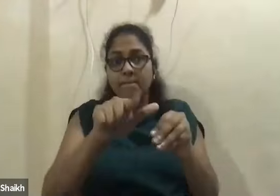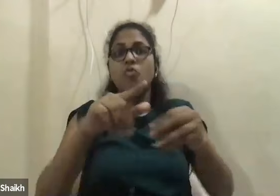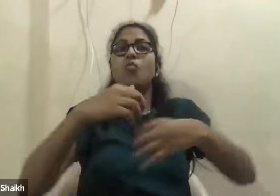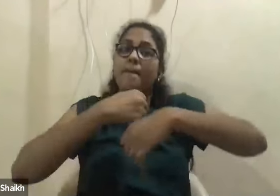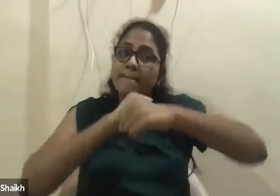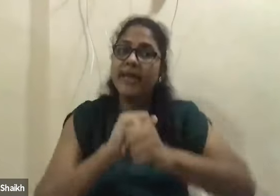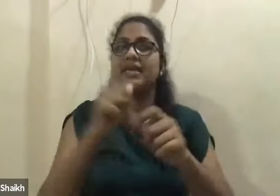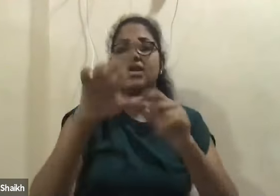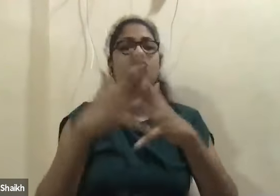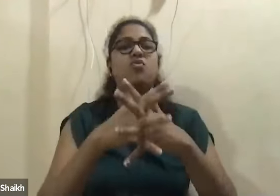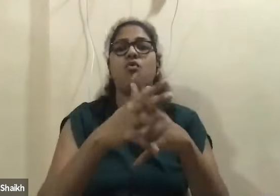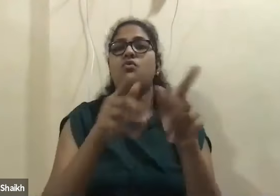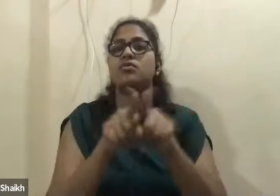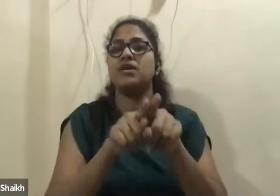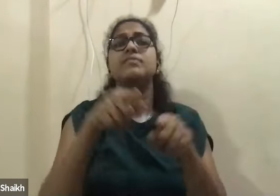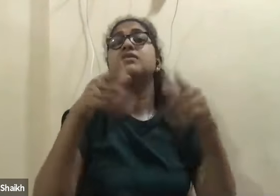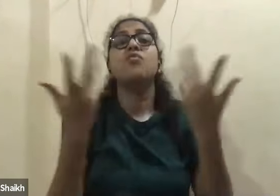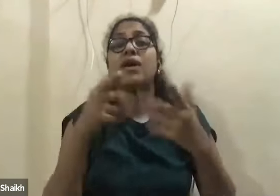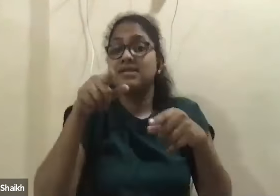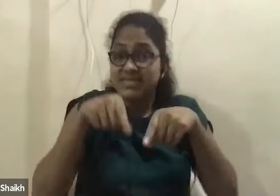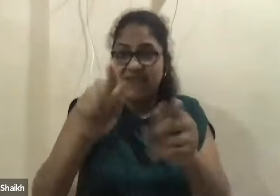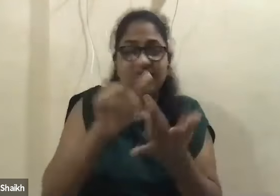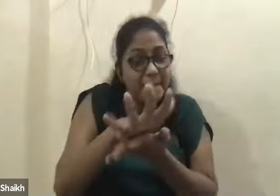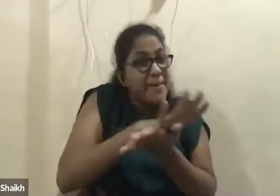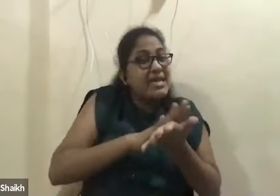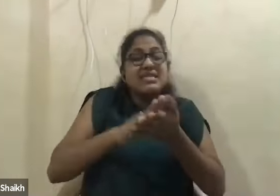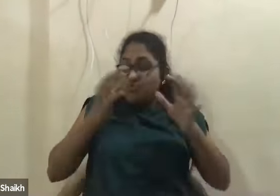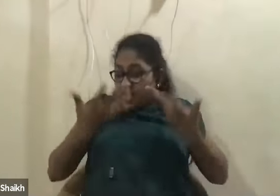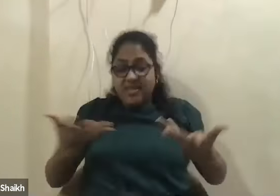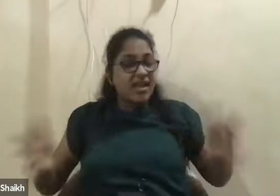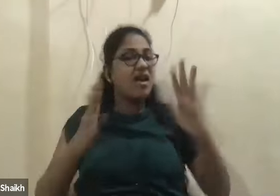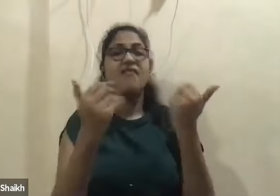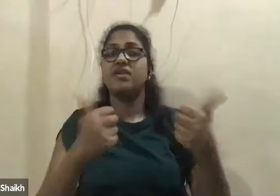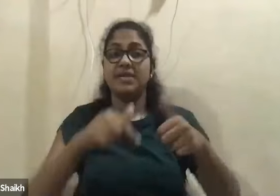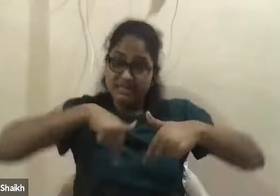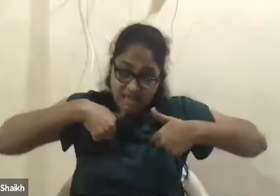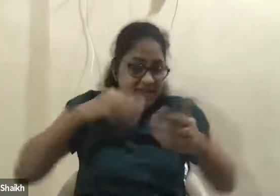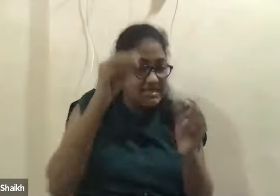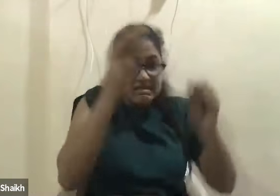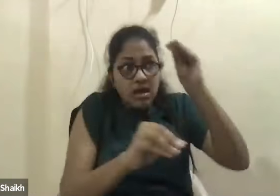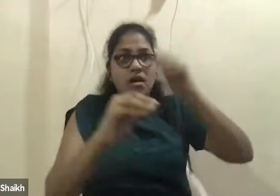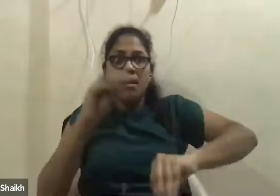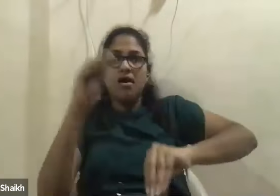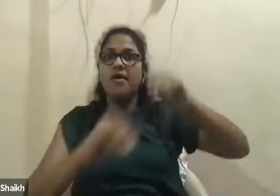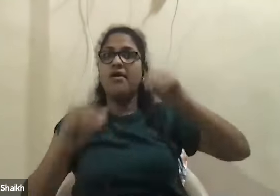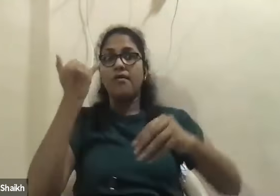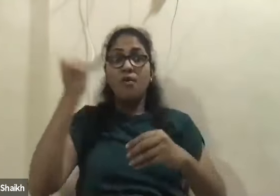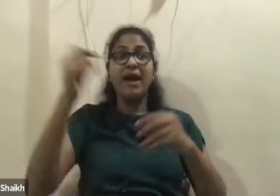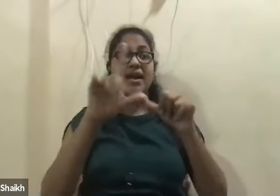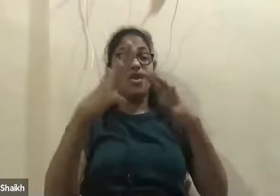you are starting it from the scratch. You can do whatever you want to do with it, so long as it's lawful, for a lawful purpose, you can